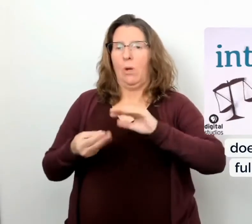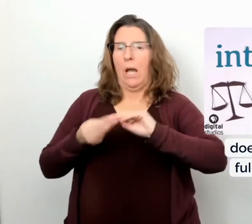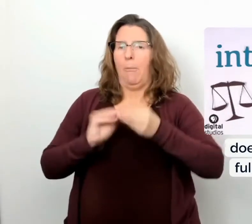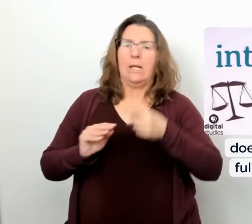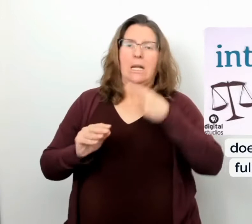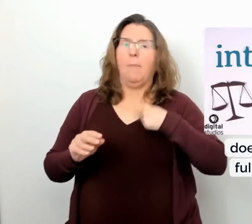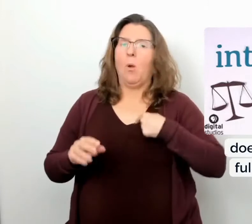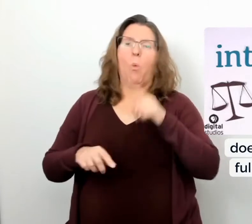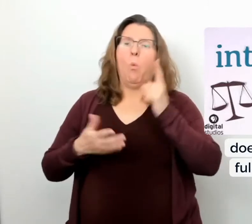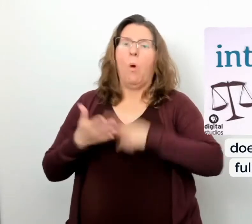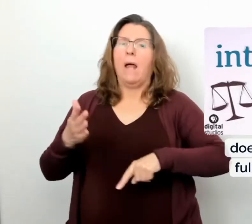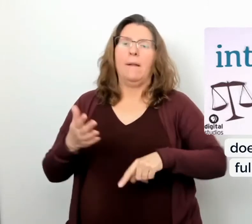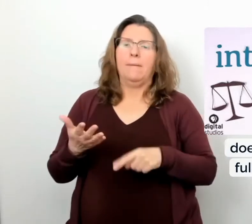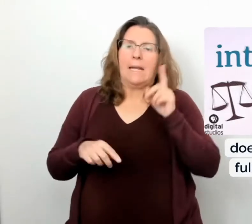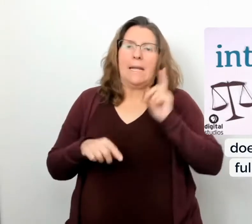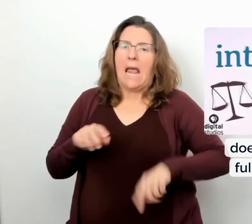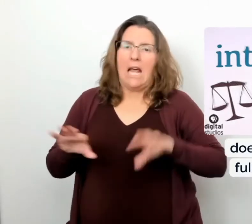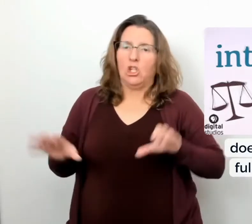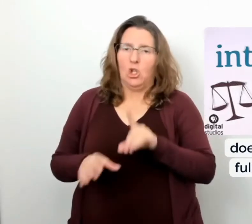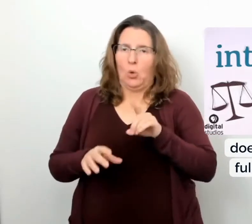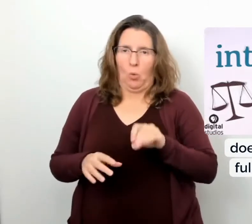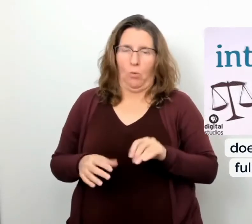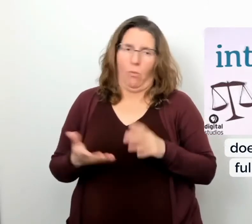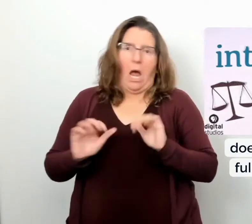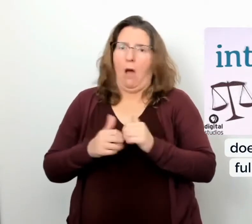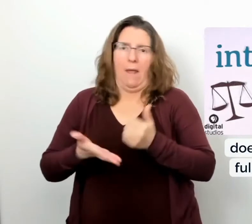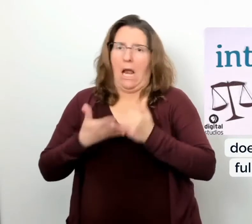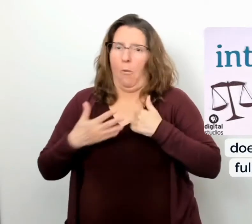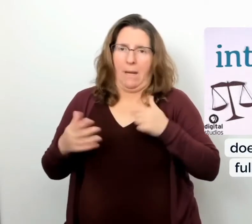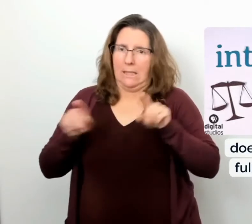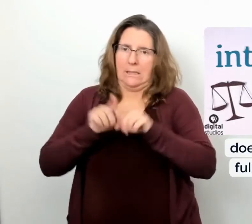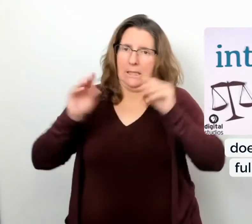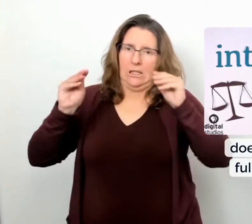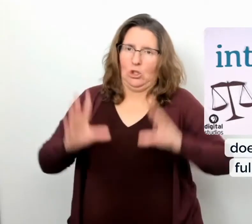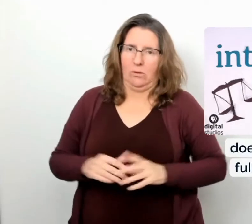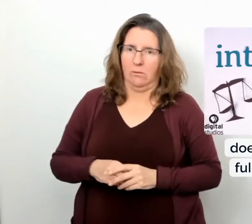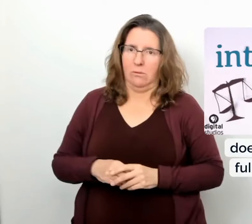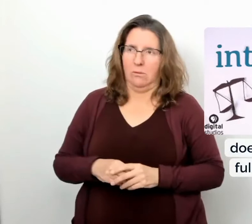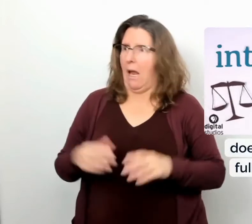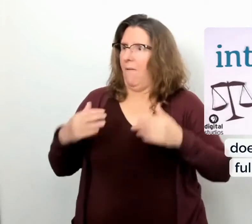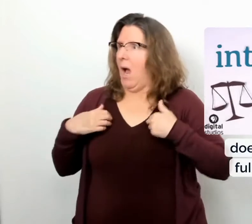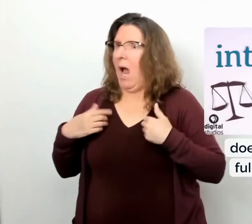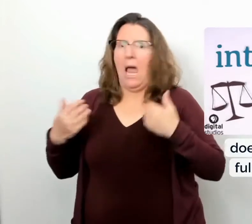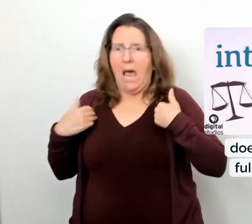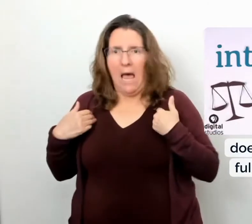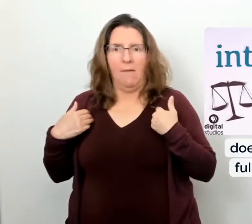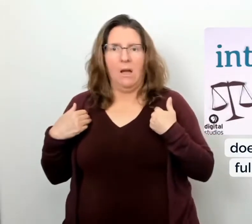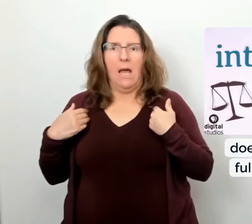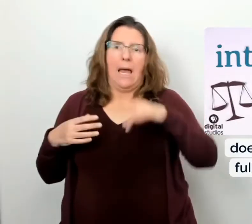An IQ score does not tell me what they can't do. These scores do not help me as a teacher. If these tests